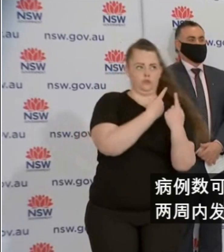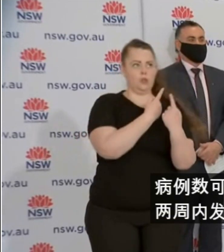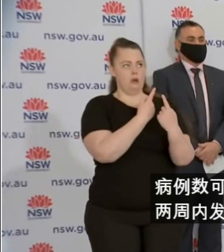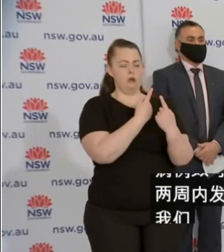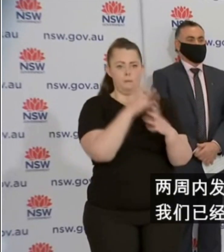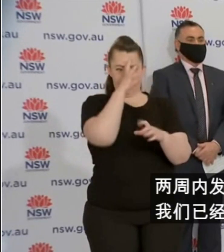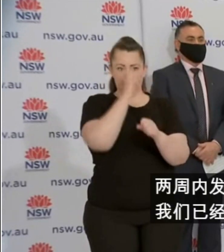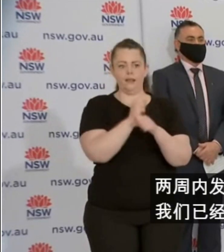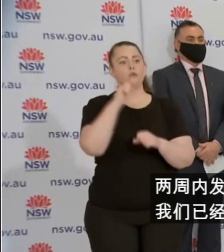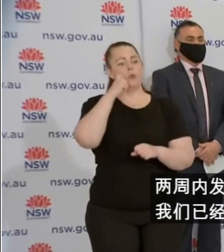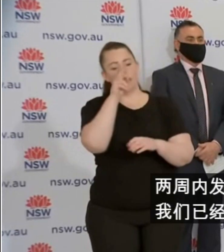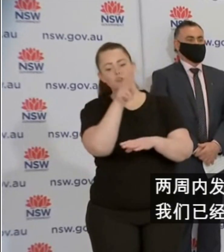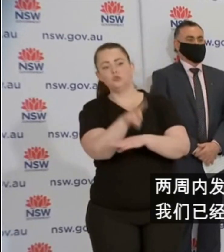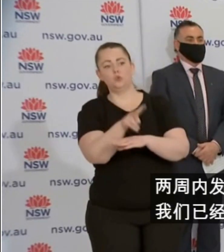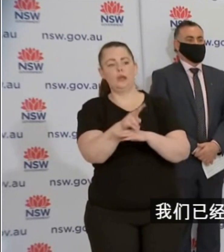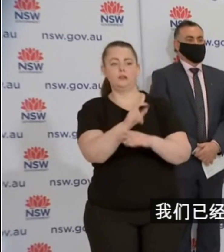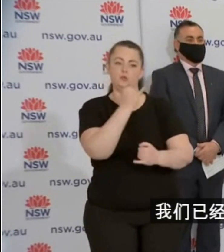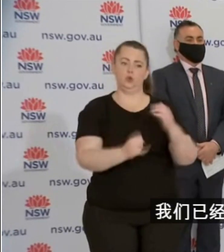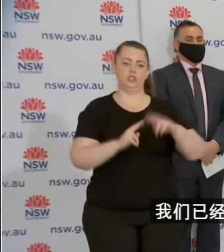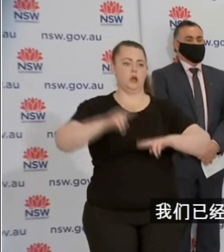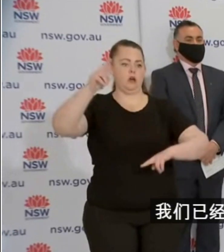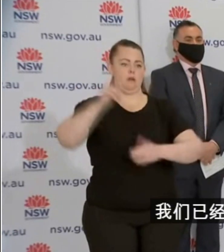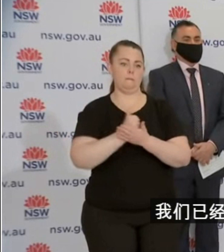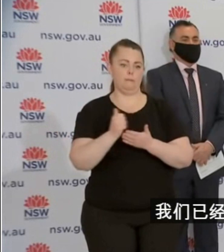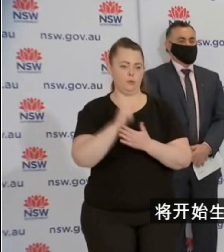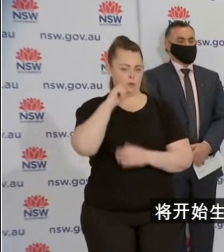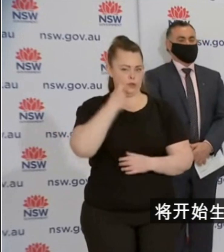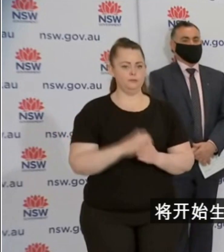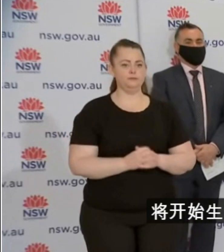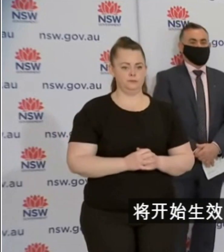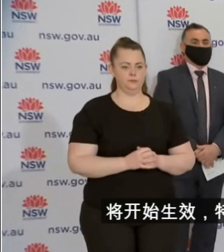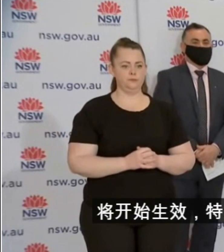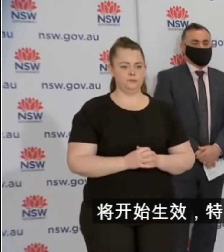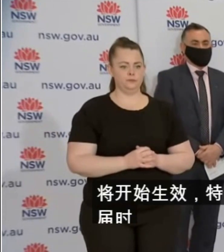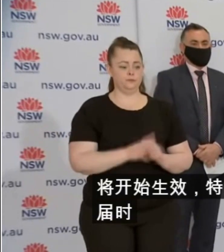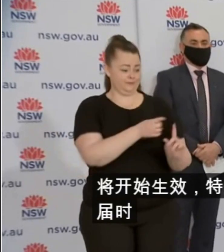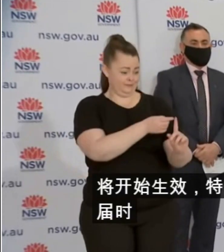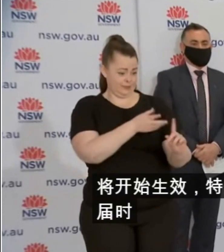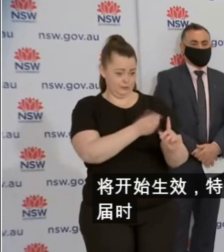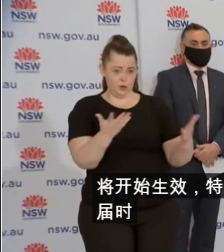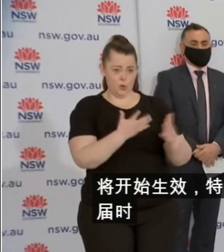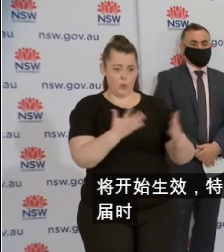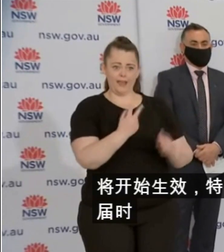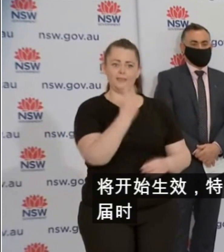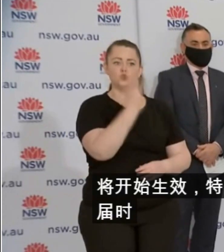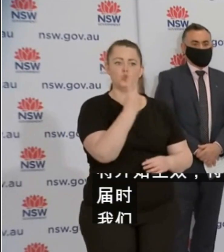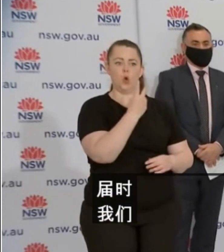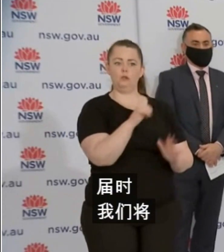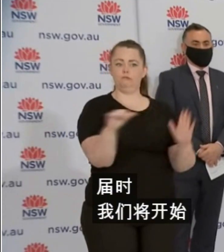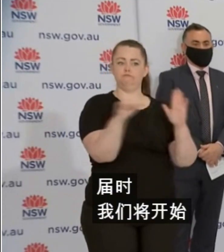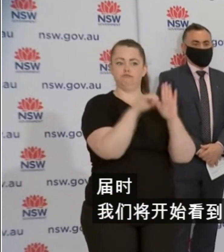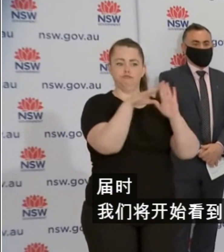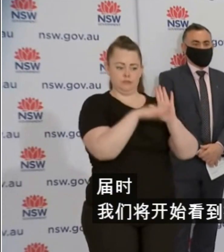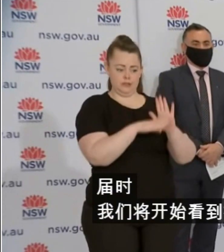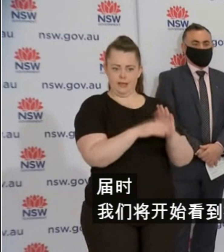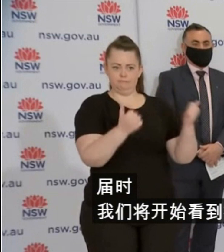time, the number of vaccinations we've put into the community, especially in those local government areas of concern, will start having effect. And that's when we'll start to